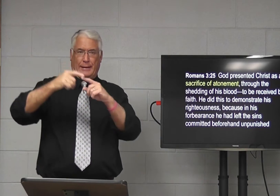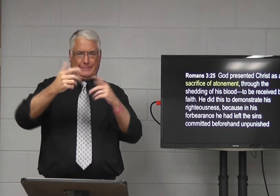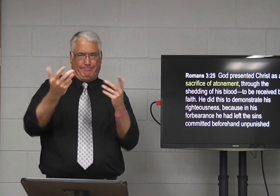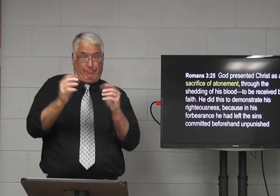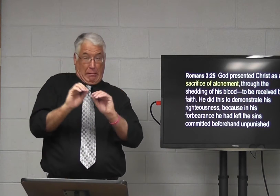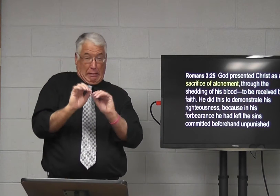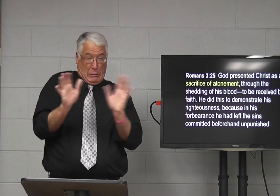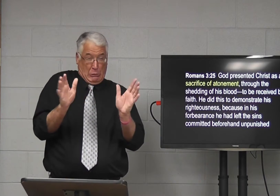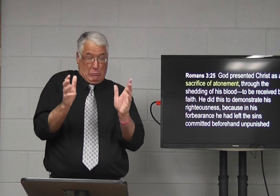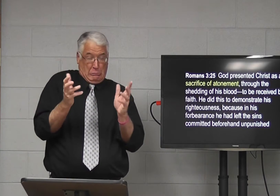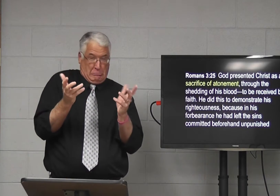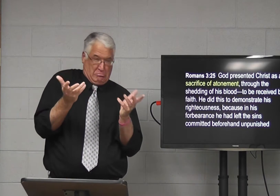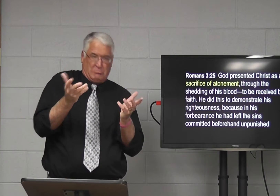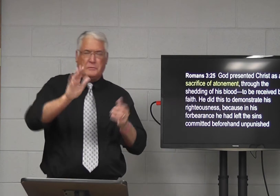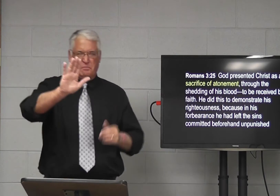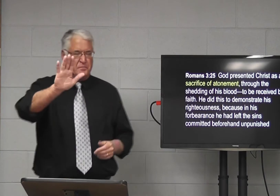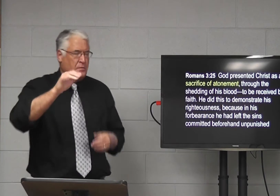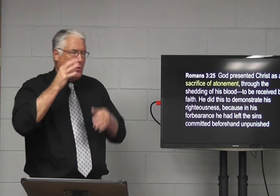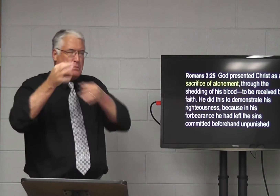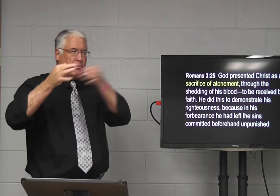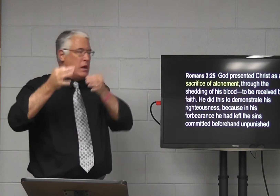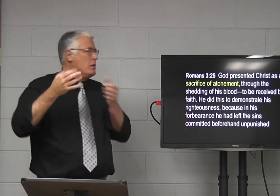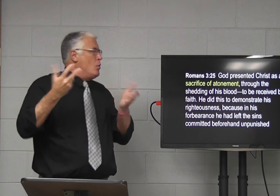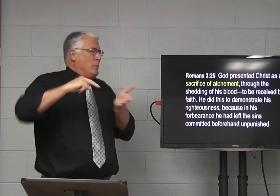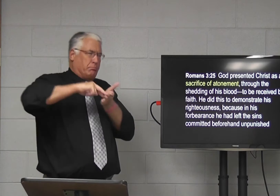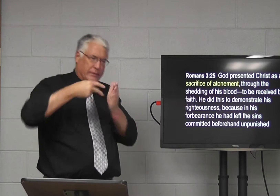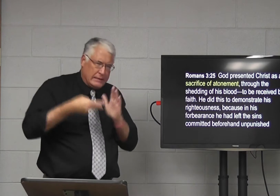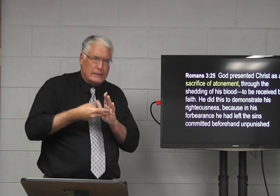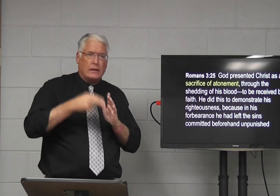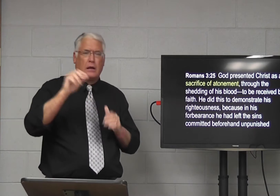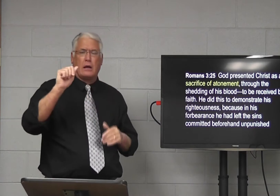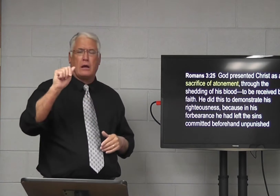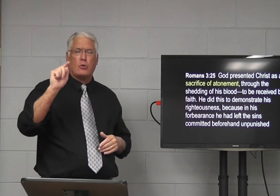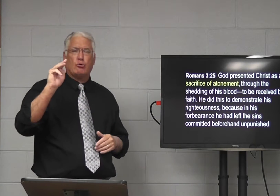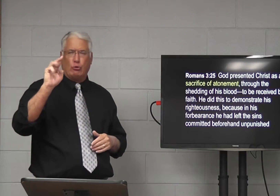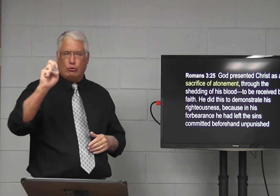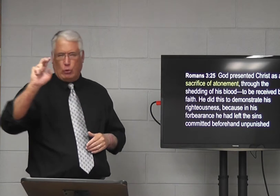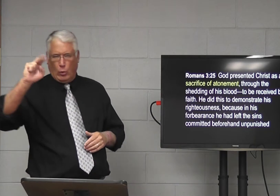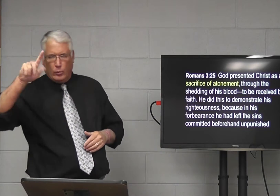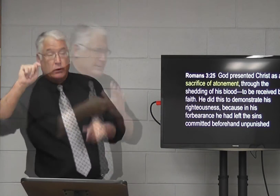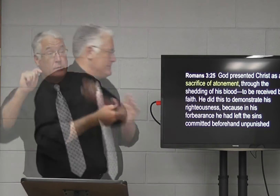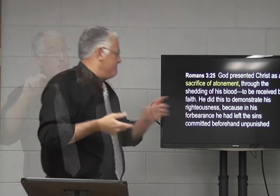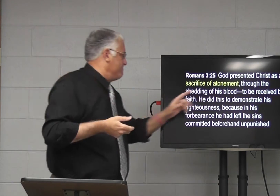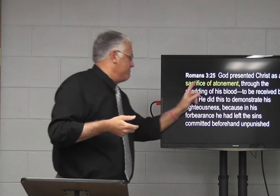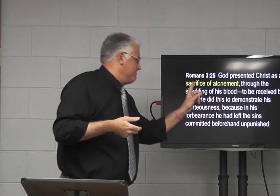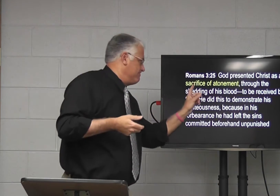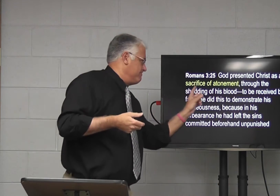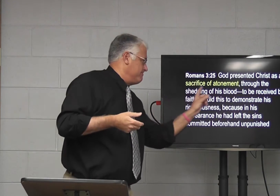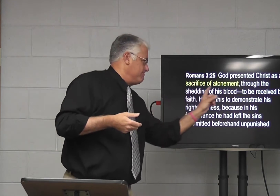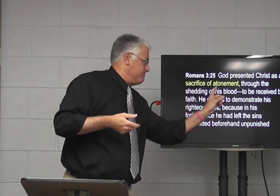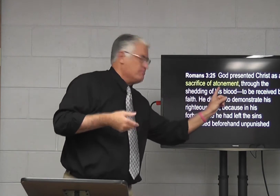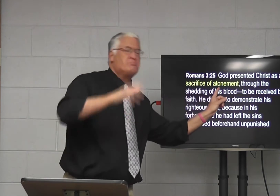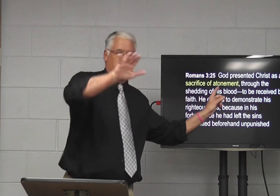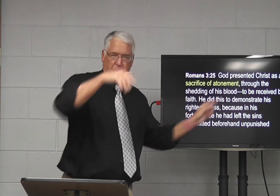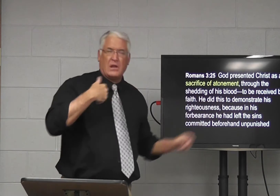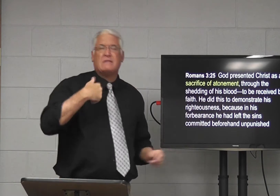the blood of animals in the ark. But I'm going to sit here and explain this. So, back to the meaning